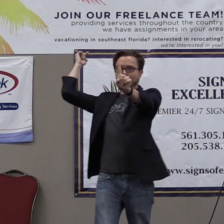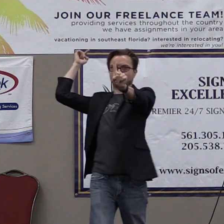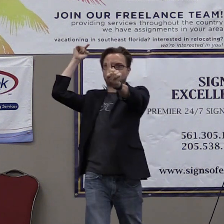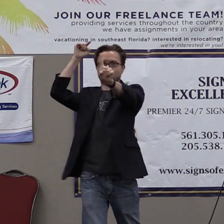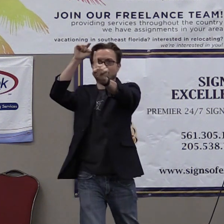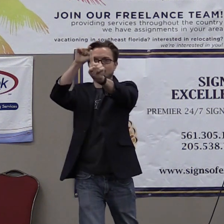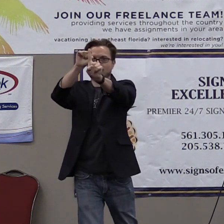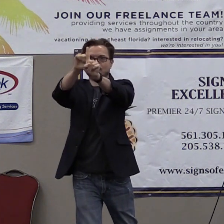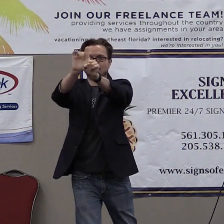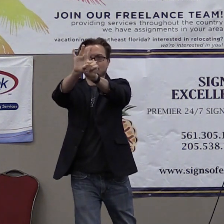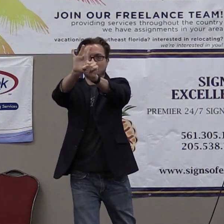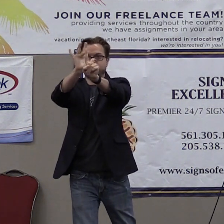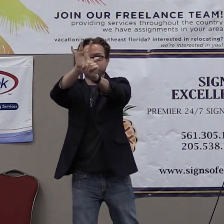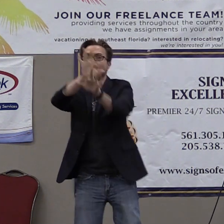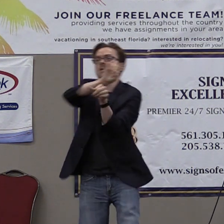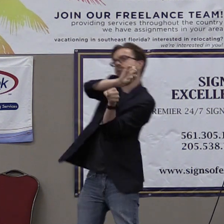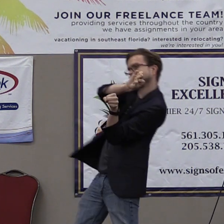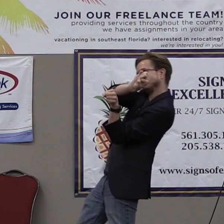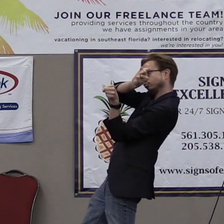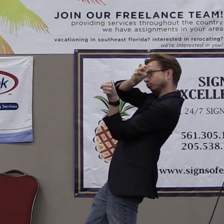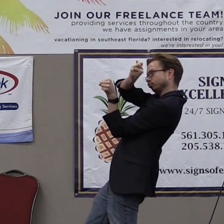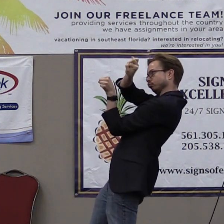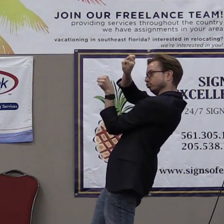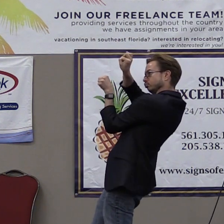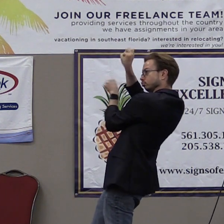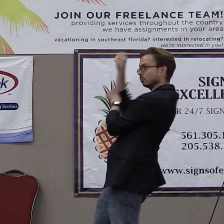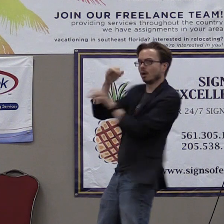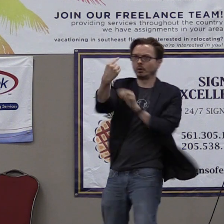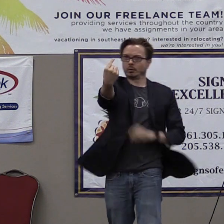way, it requires time.